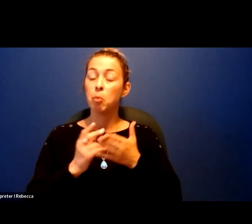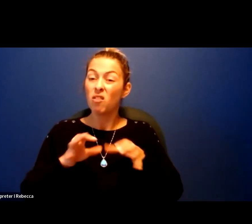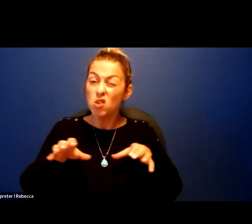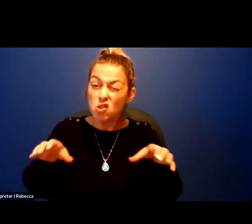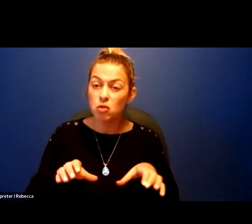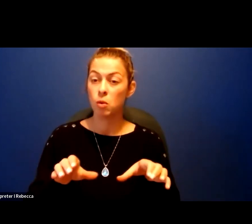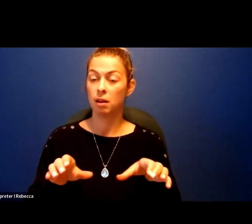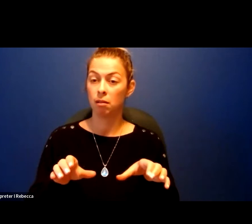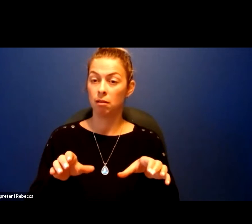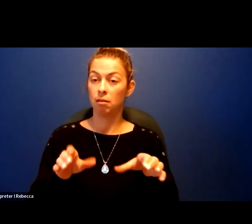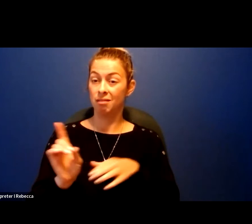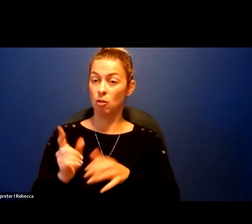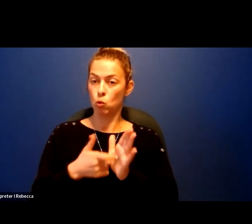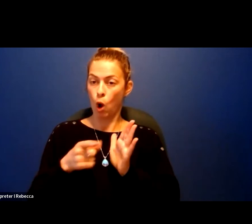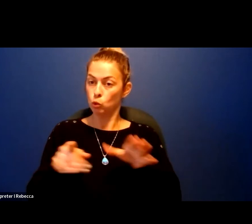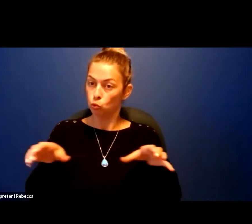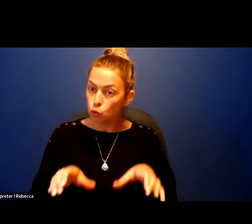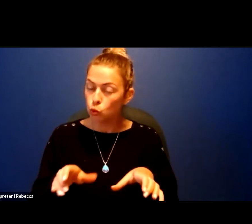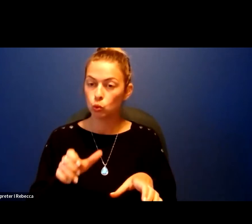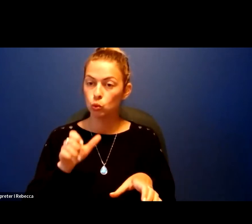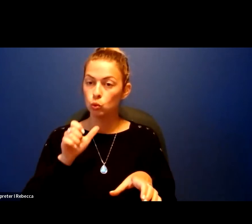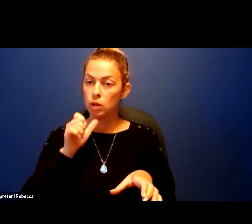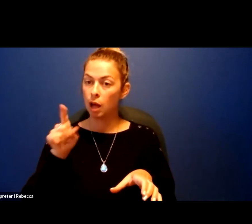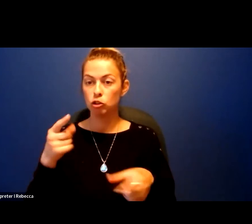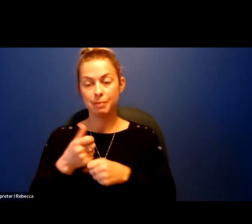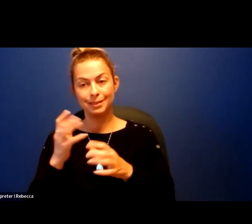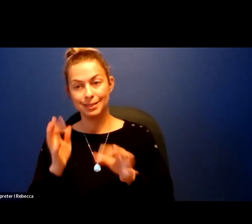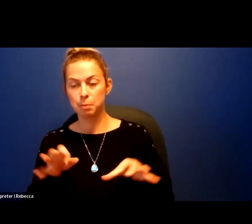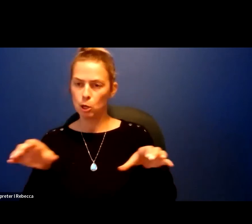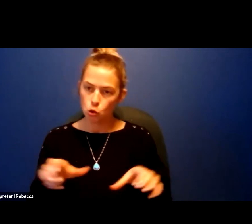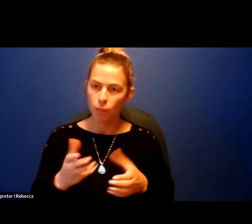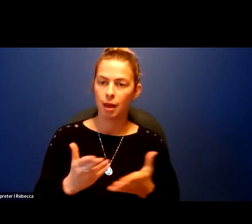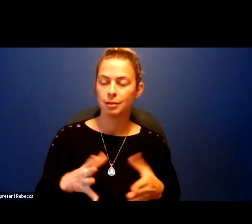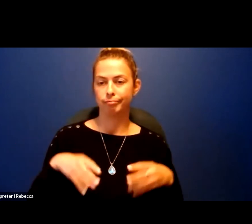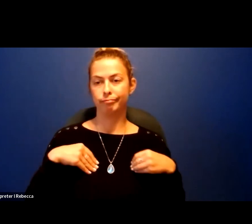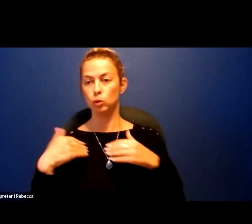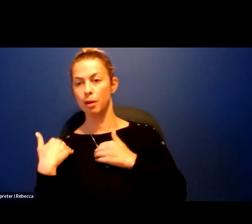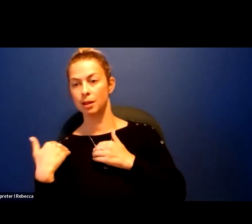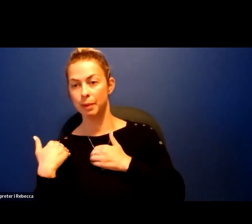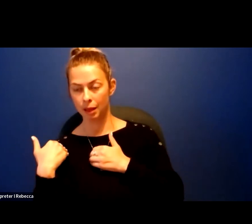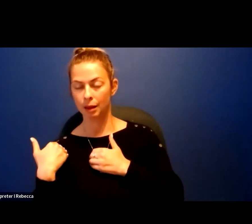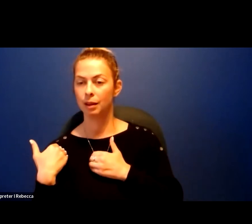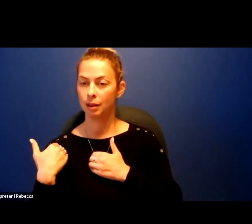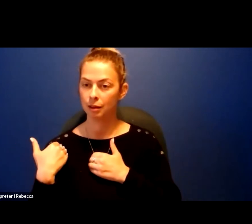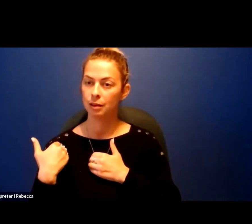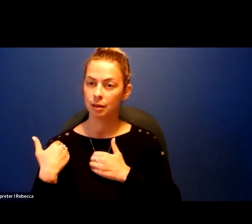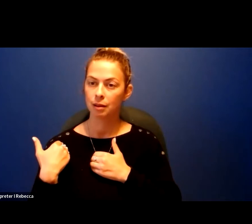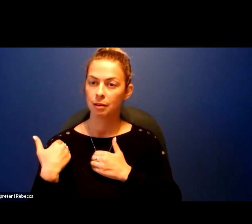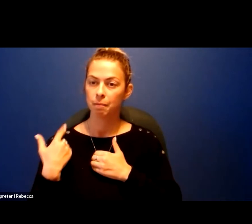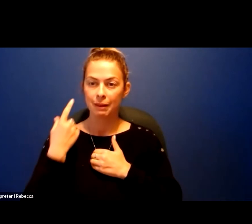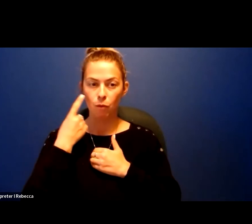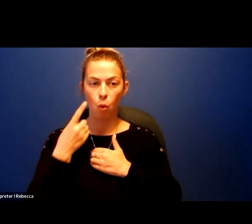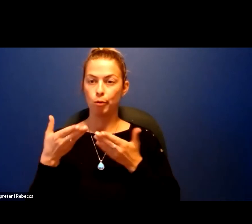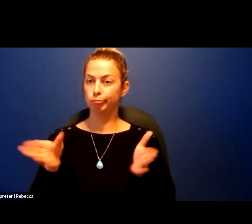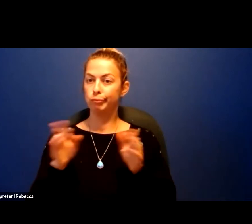not just making a decision, but also doing certain things and also taking on responsibility for, the society,